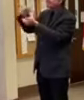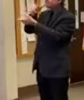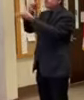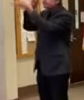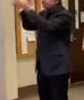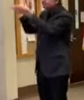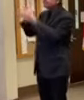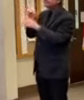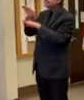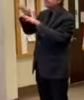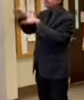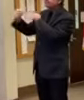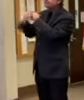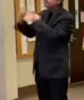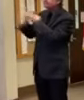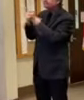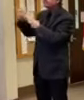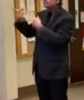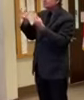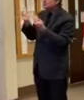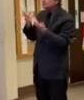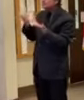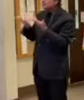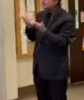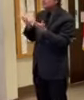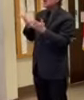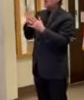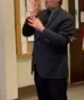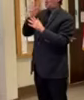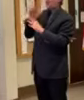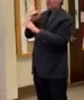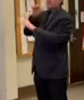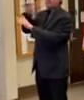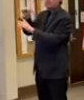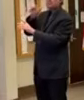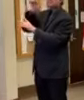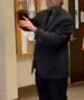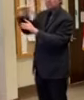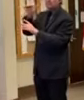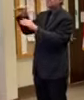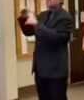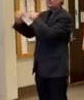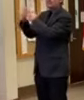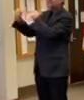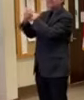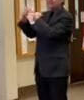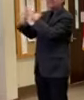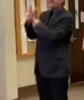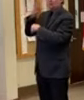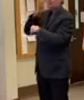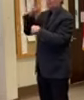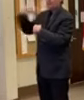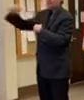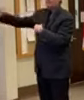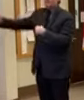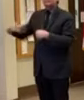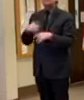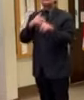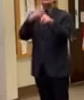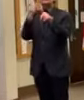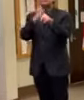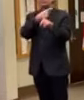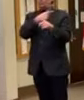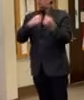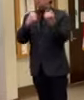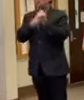this pandemic with these actions, and we'll be evaluating this on a continuous basis. Governor, do you support a federal bailout for